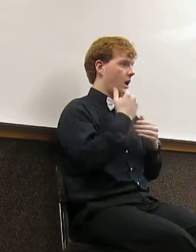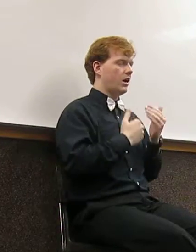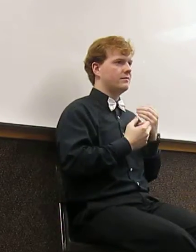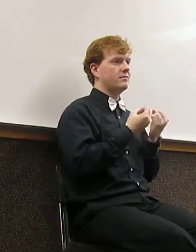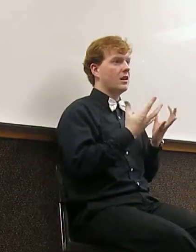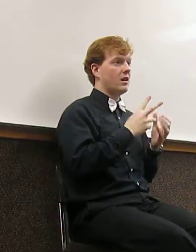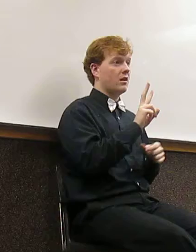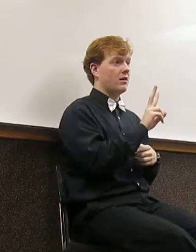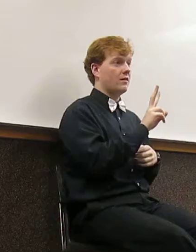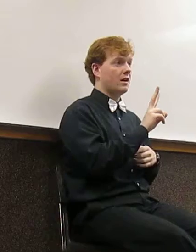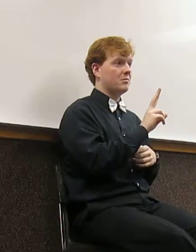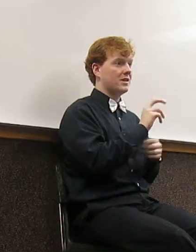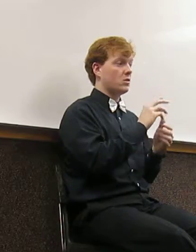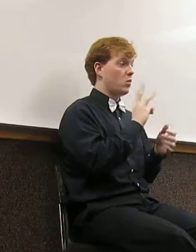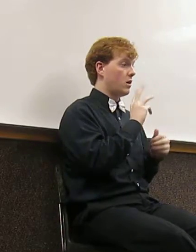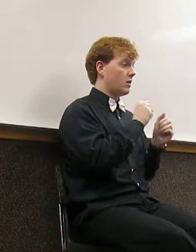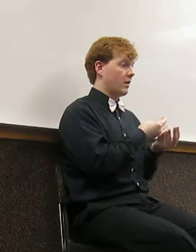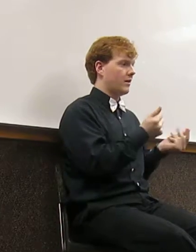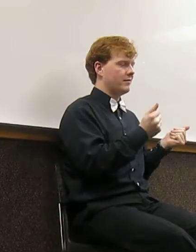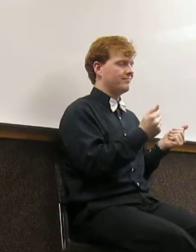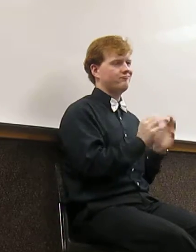big deal.